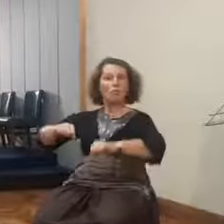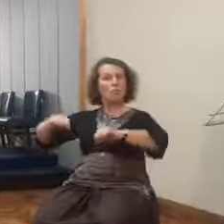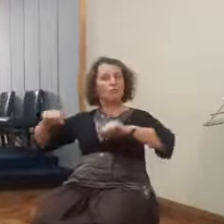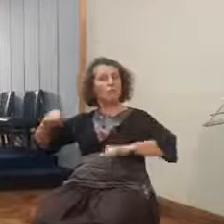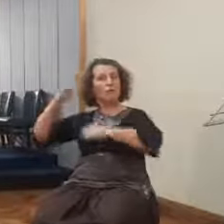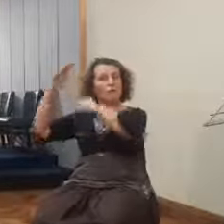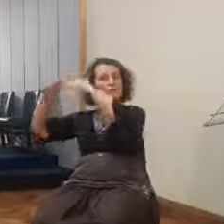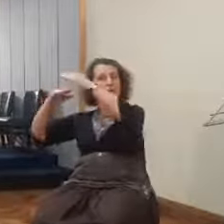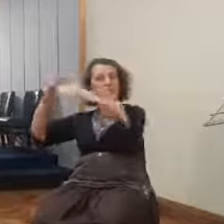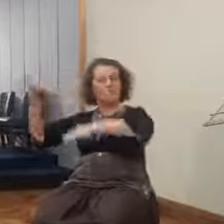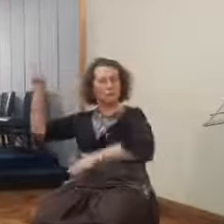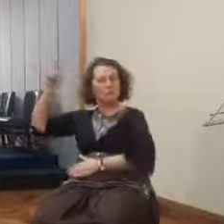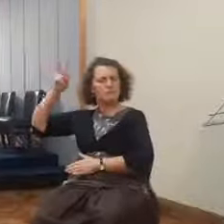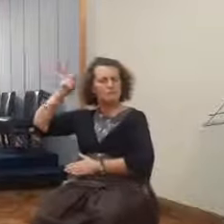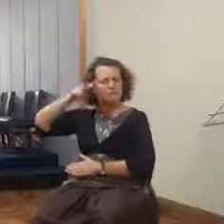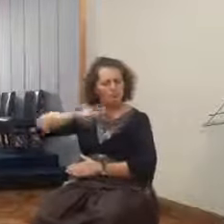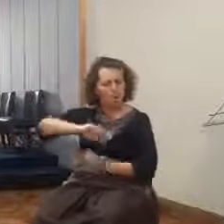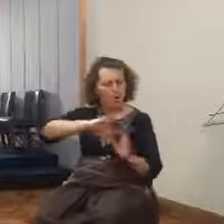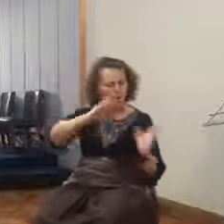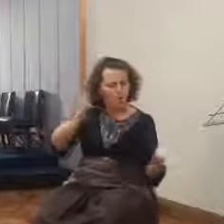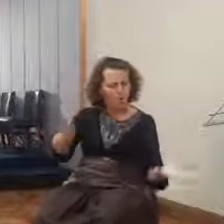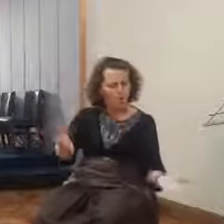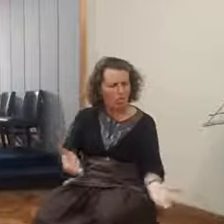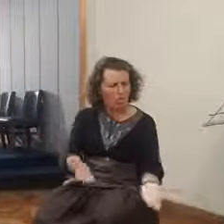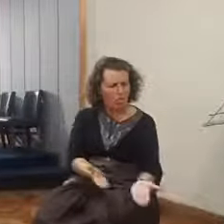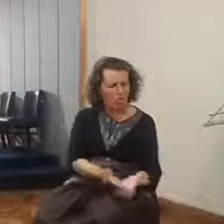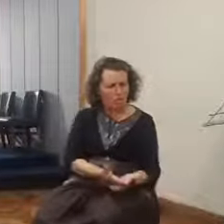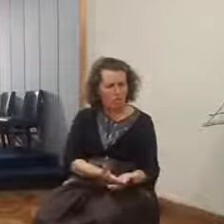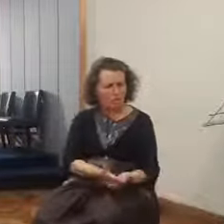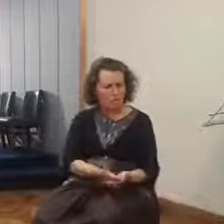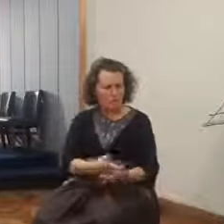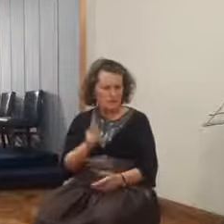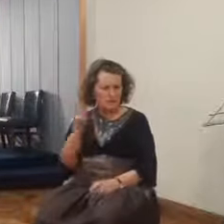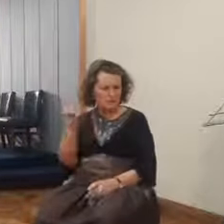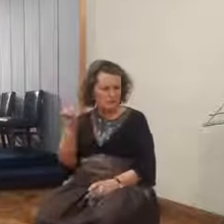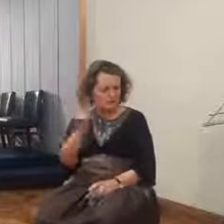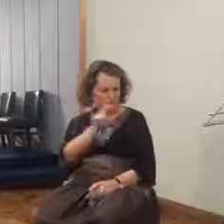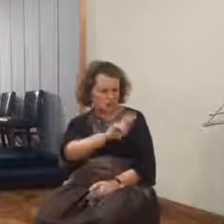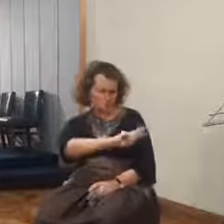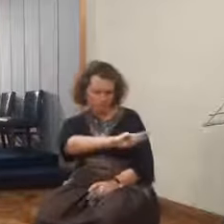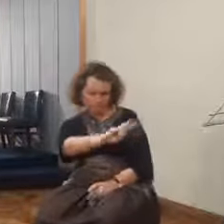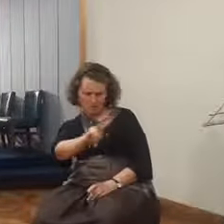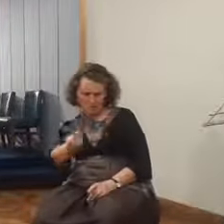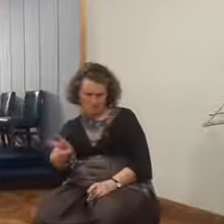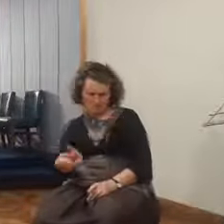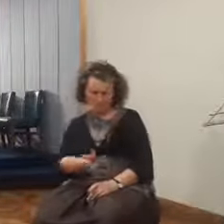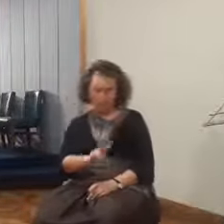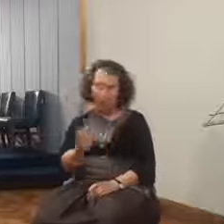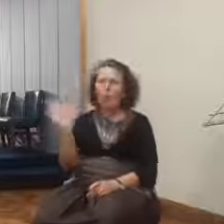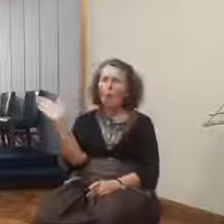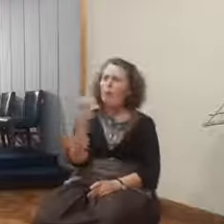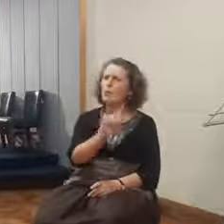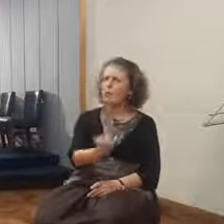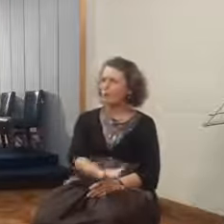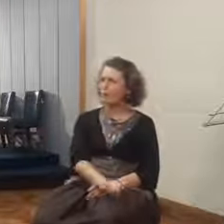looking down upon the earth. Our absolutely all-seeing God from on high, as it were,